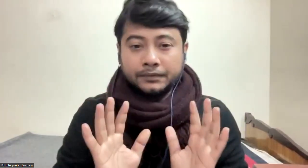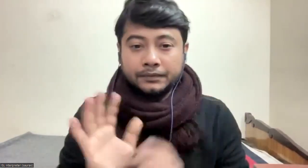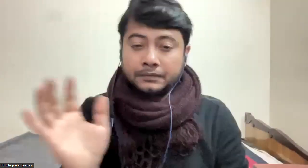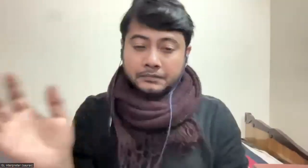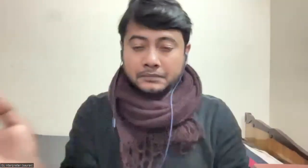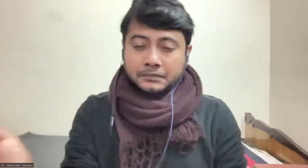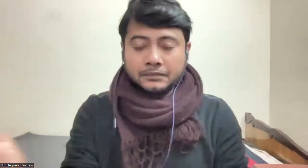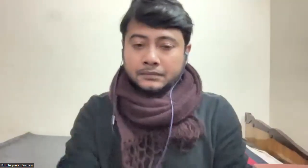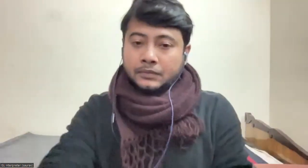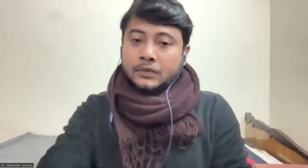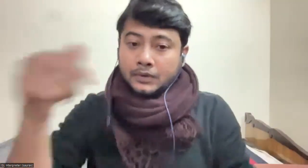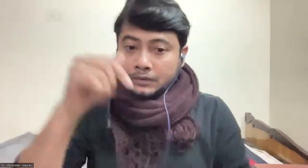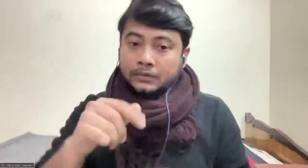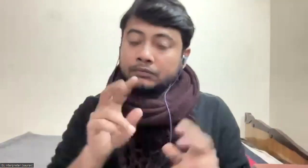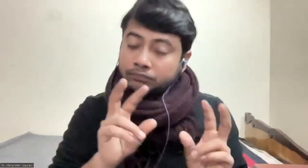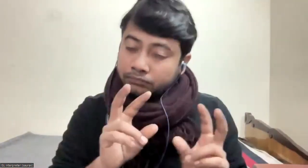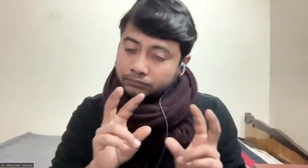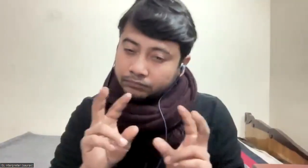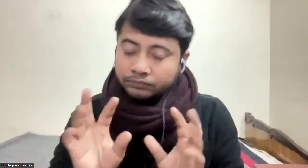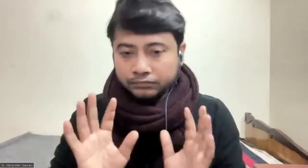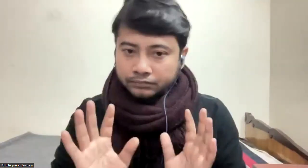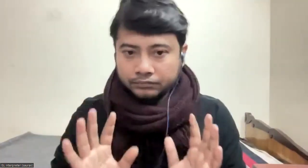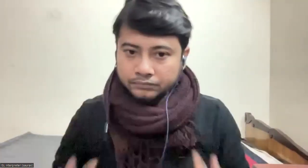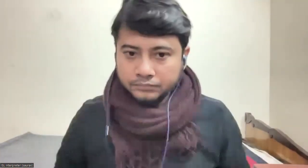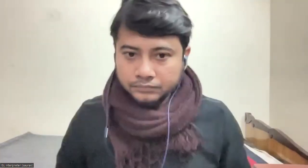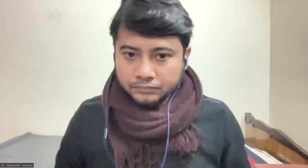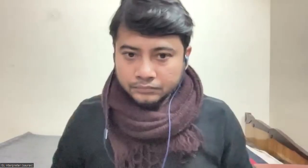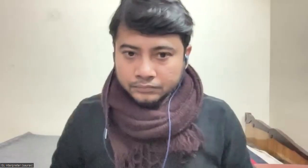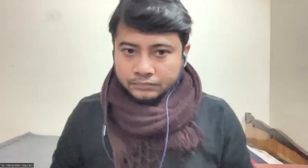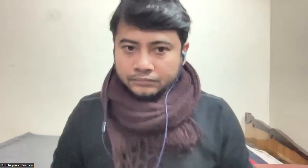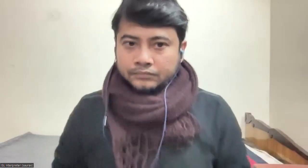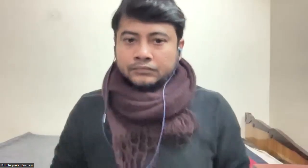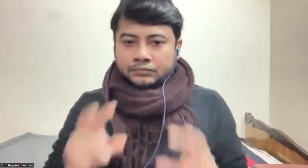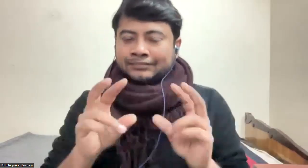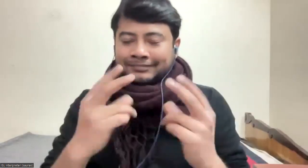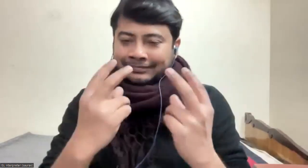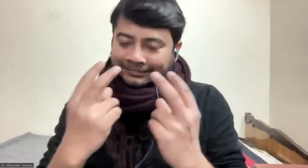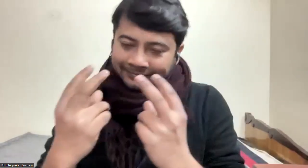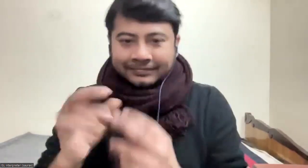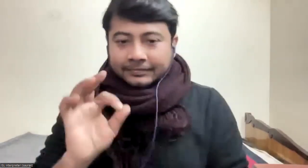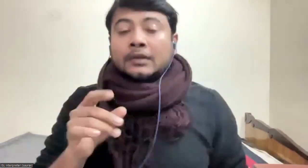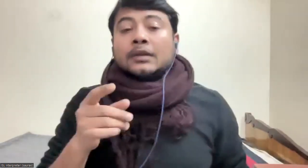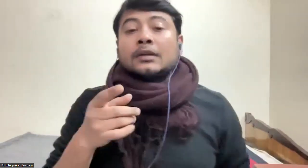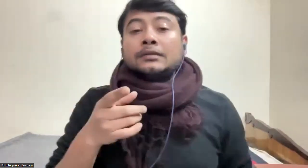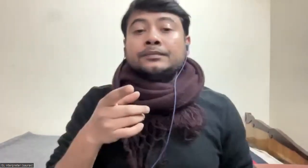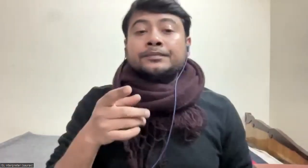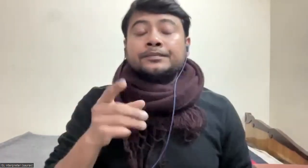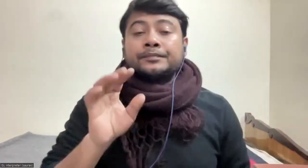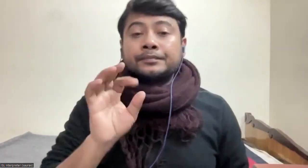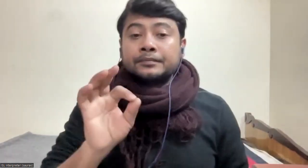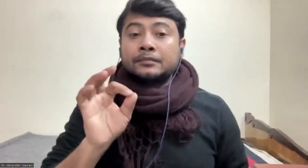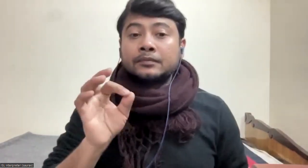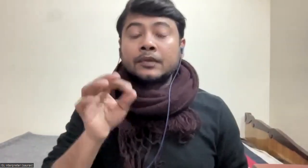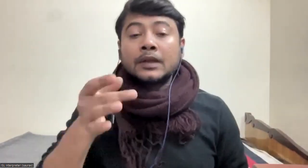of attention to this point. So we all know that when we are chanting, our sins